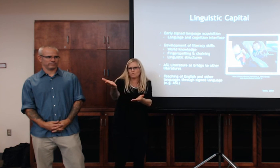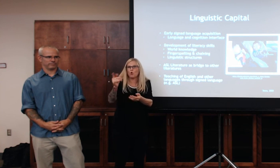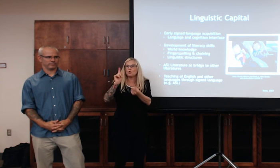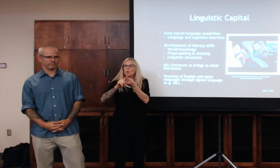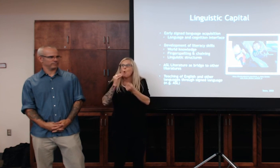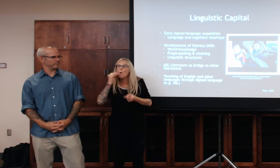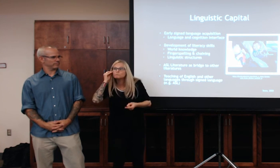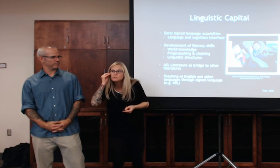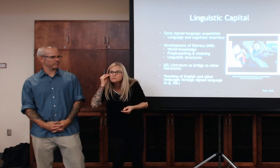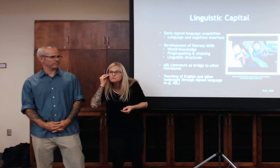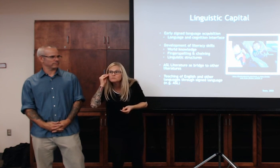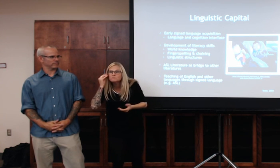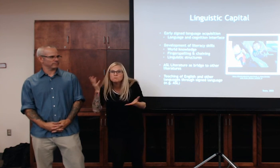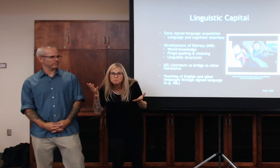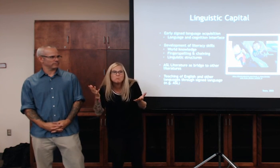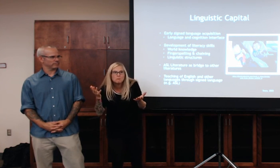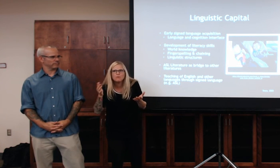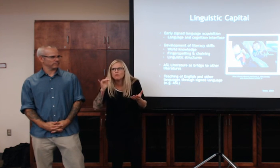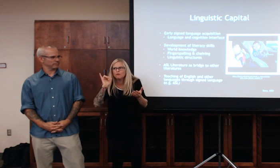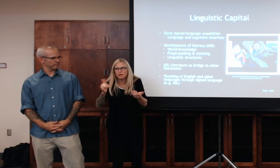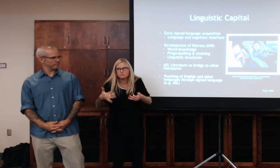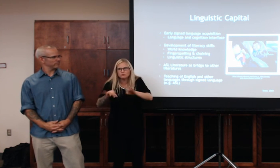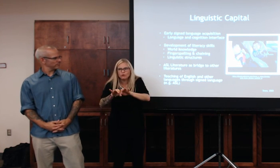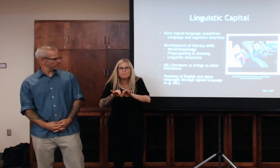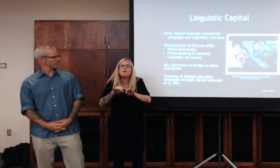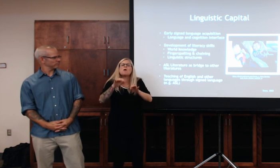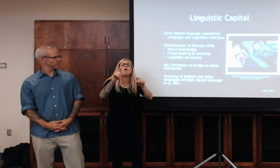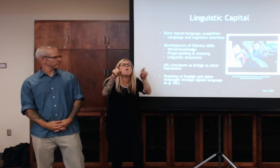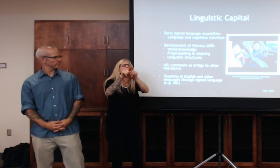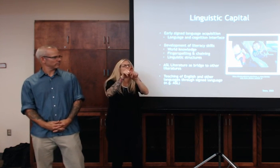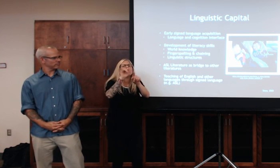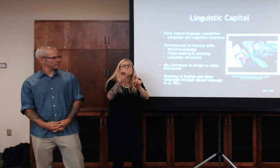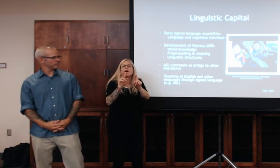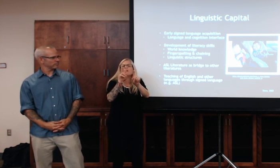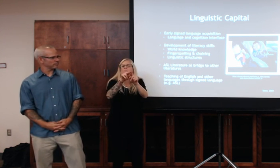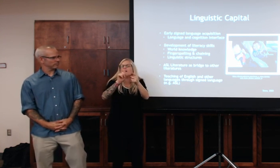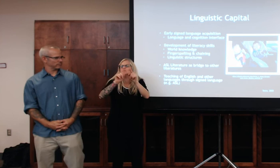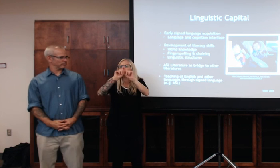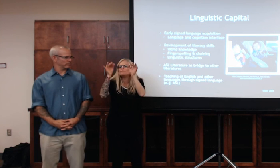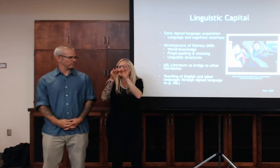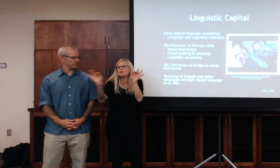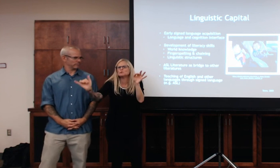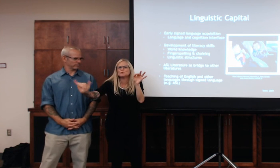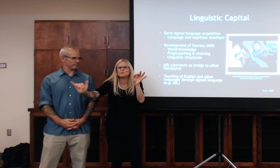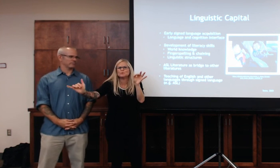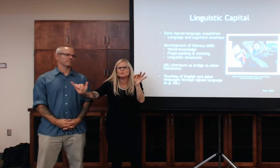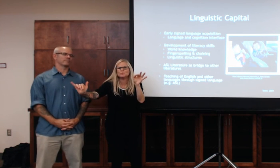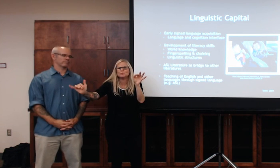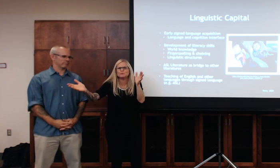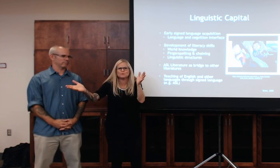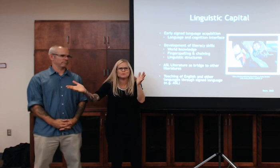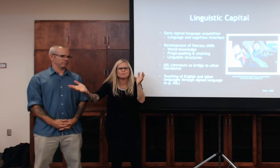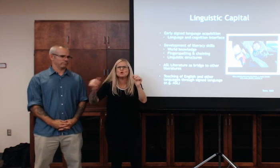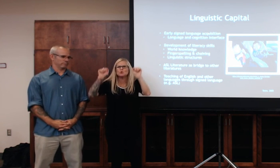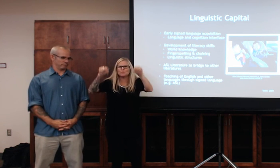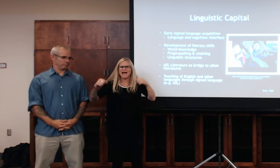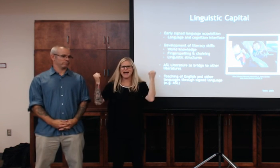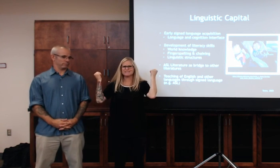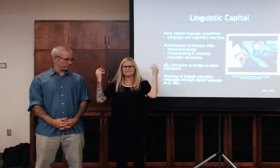the school and also to the home setting, that's the important piece. We can apply it to different languages as well.